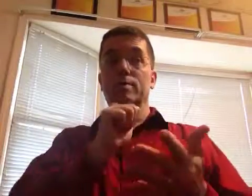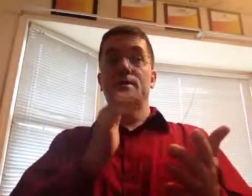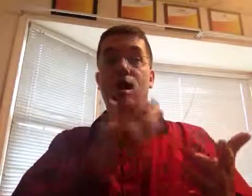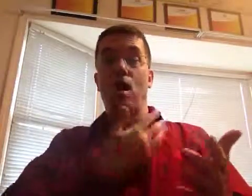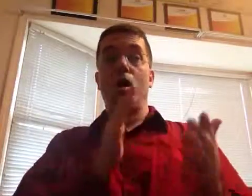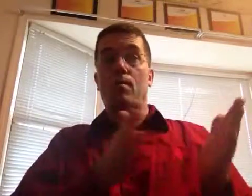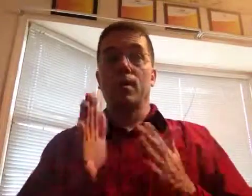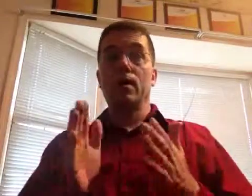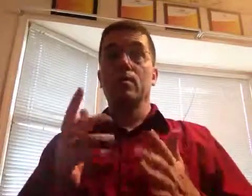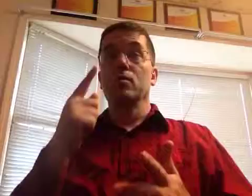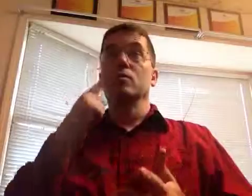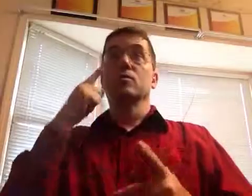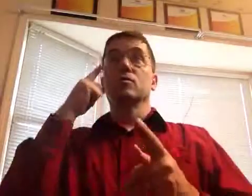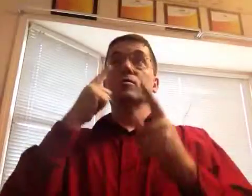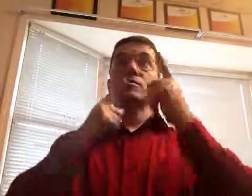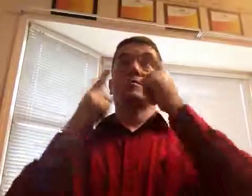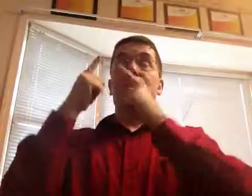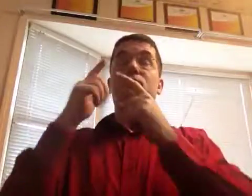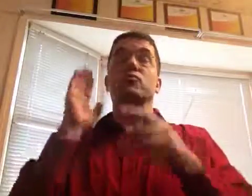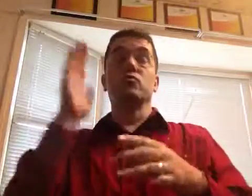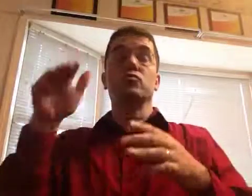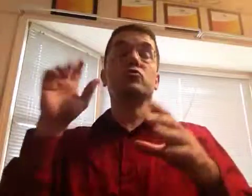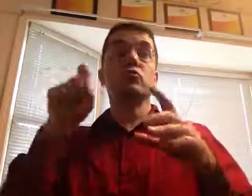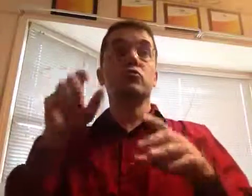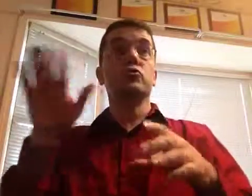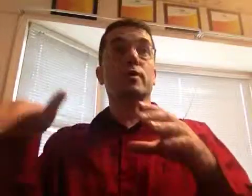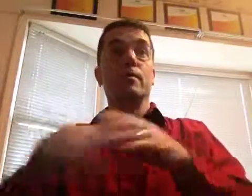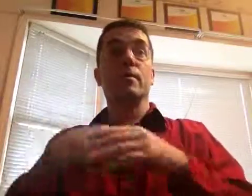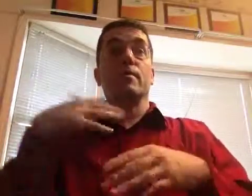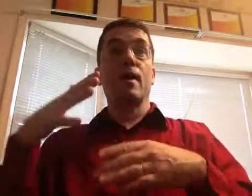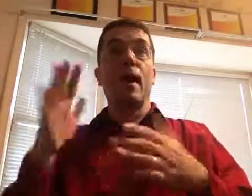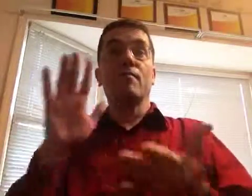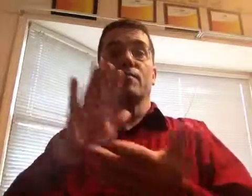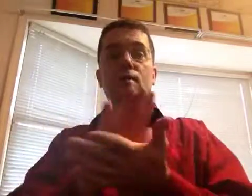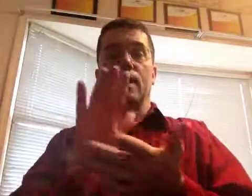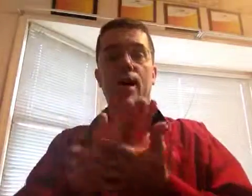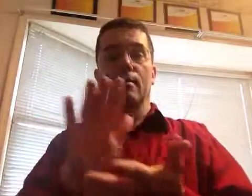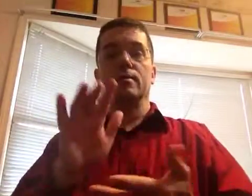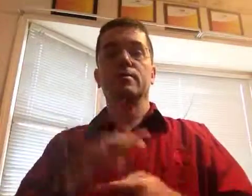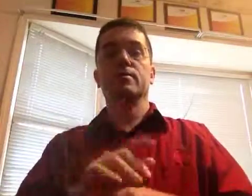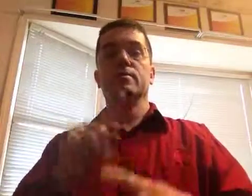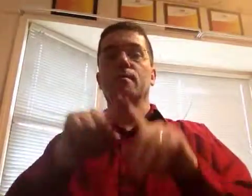told the kids, you're going to get married after college. That was pretty much the deal all along. But then, hey,